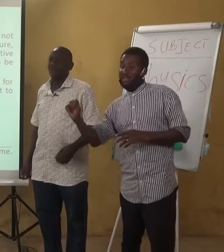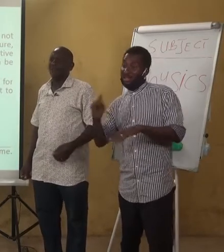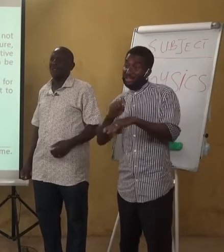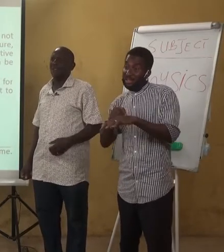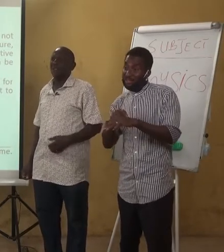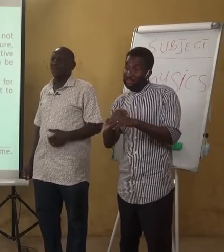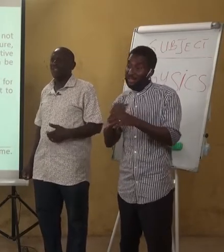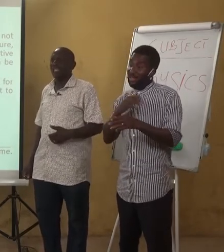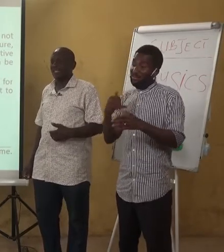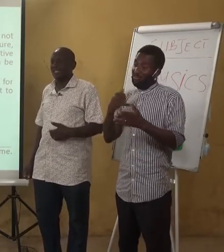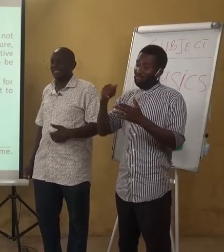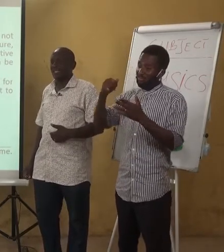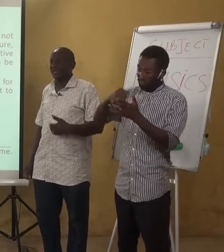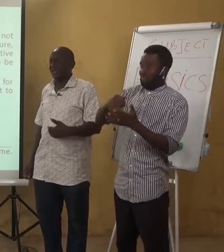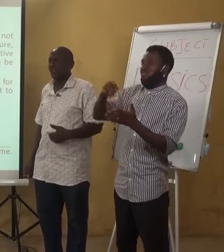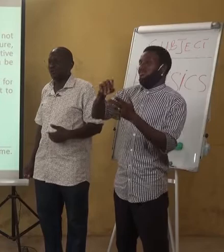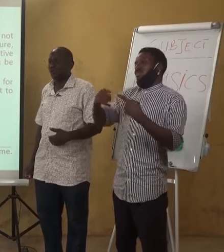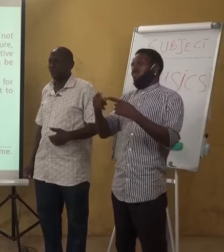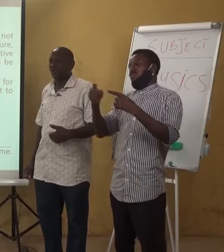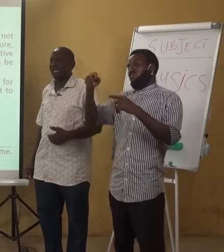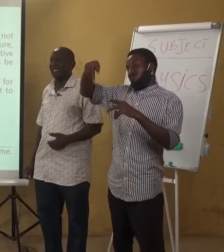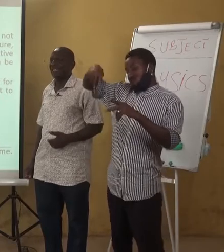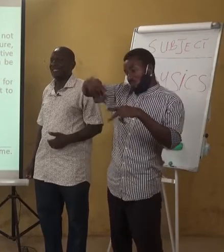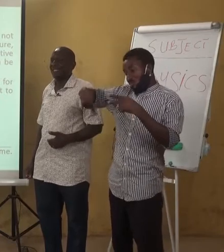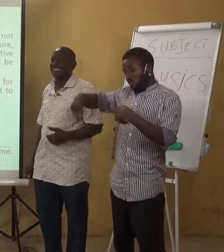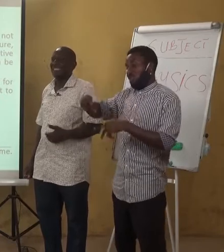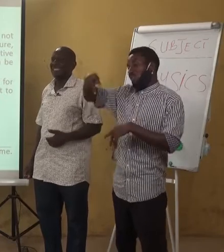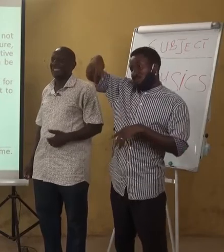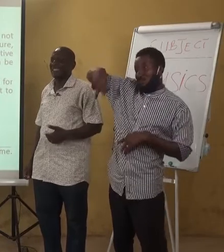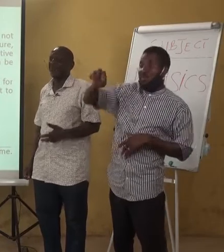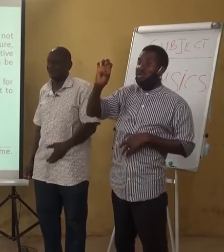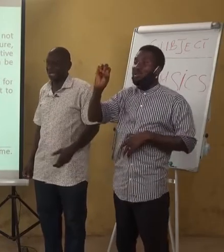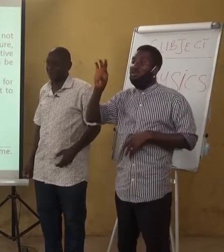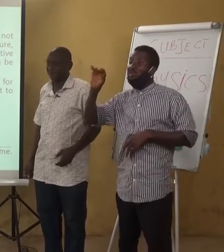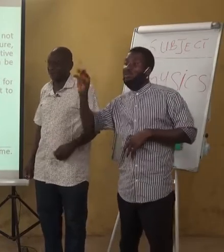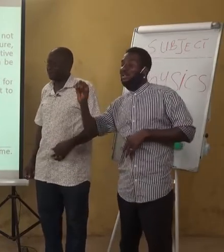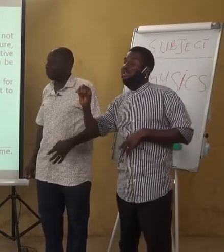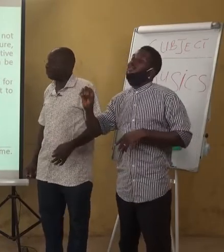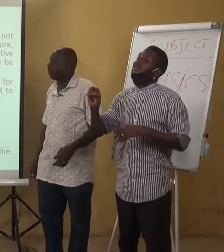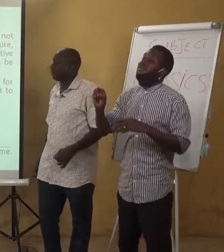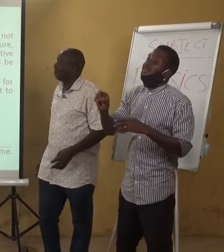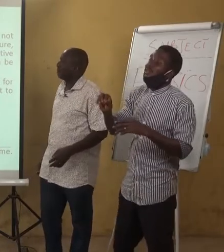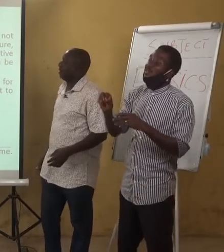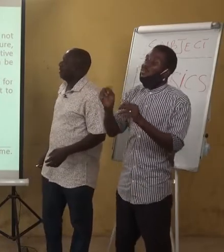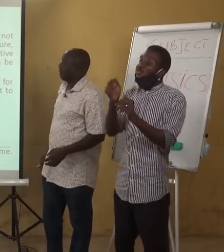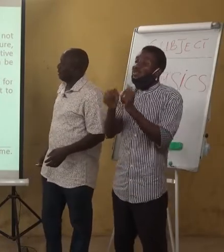periodically, which is referred to as its half-life.